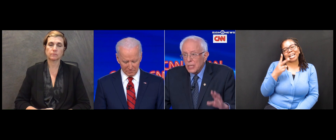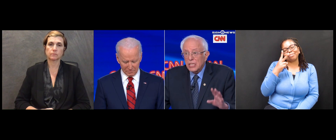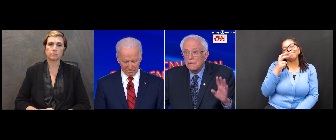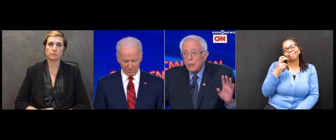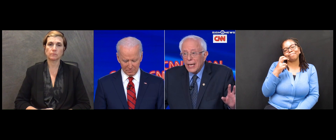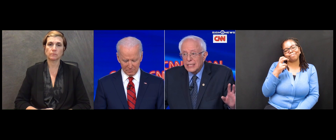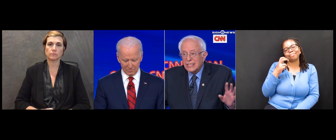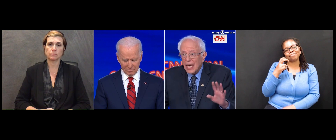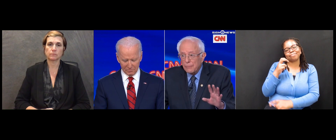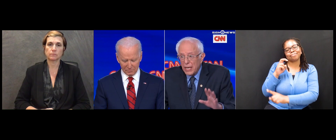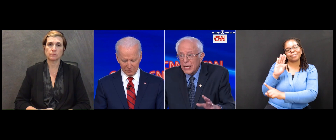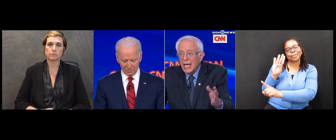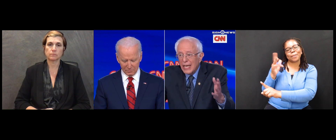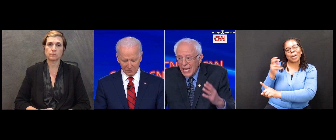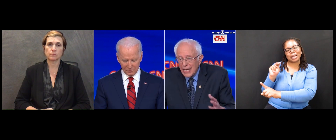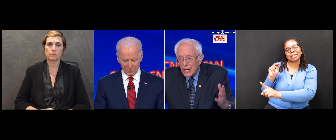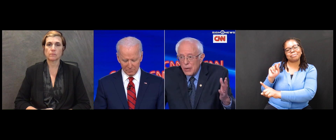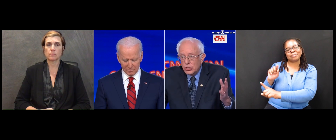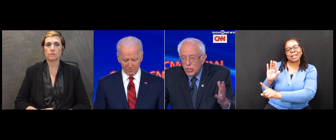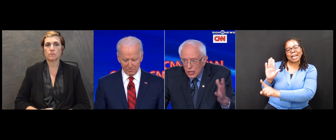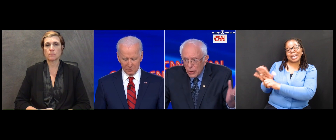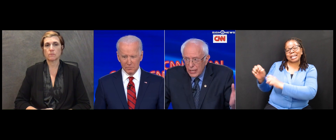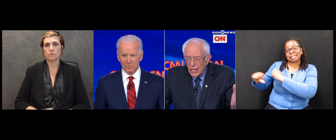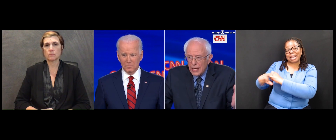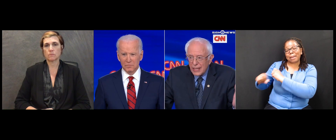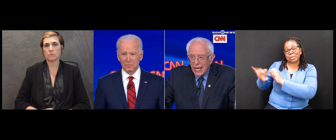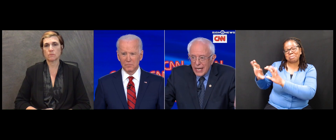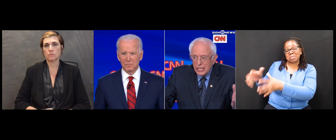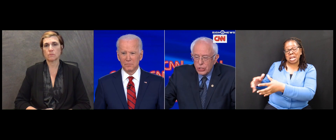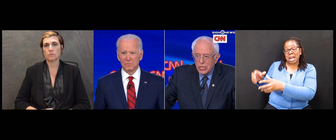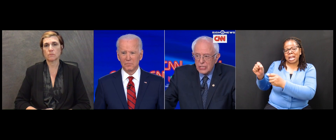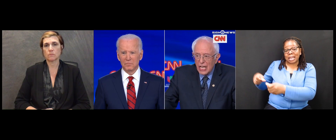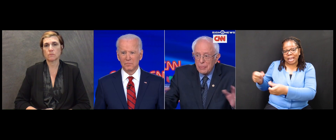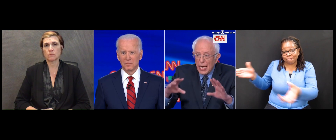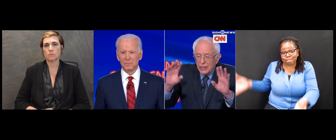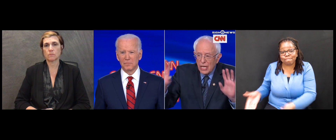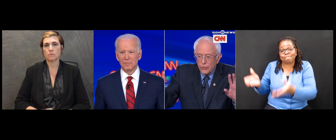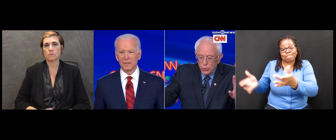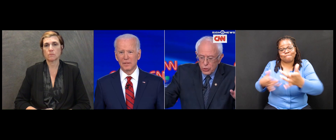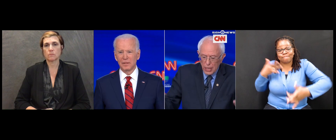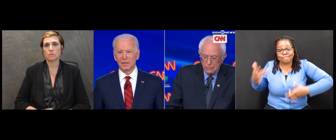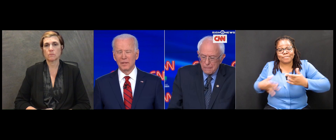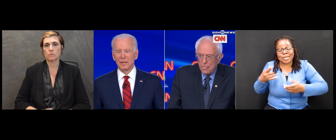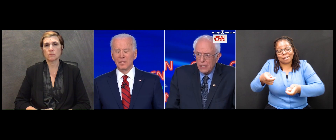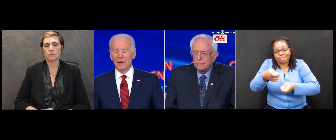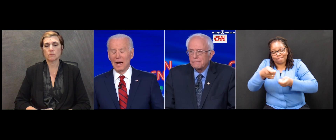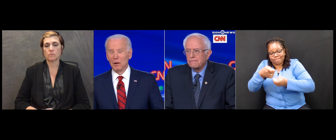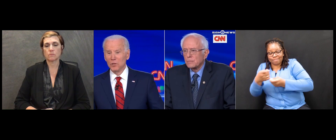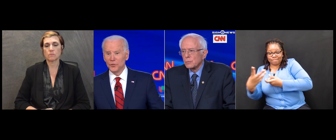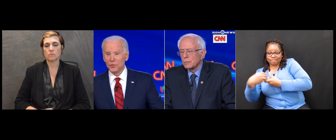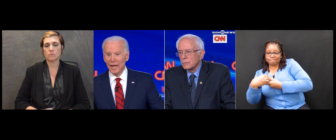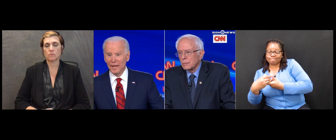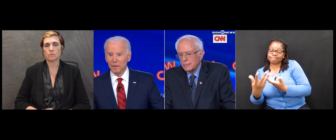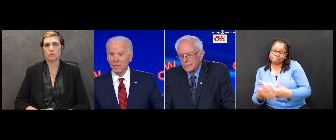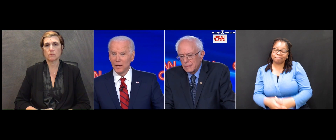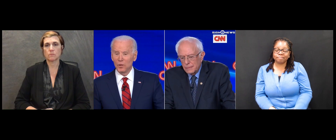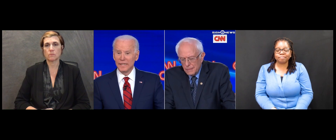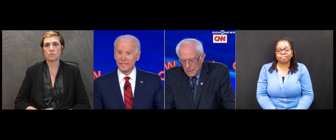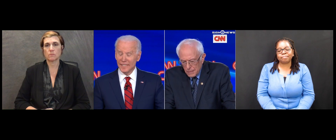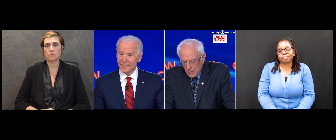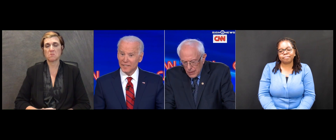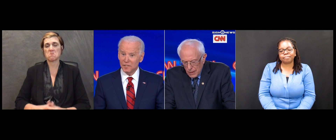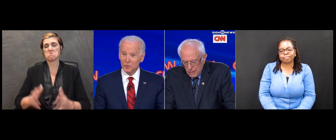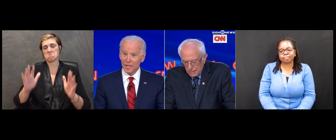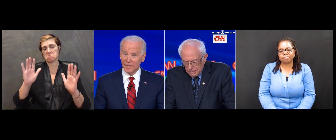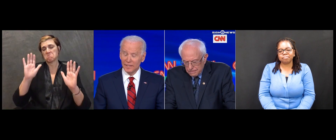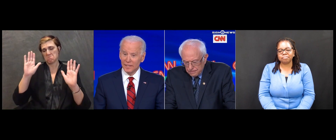Vice President Biden's campaign can generate that energy and excitement and that voter turnout. I will do that. And by the way,